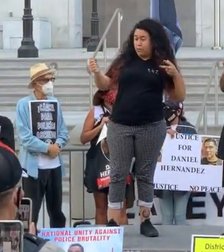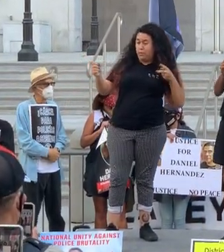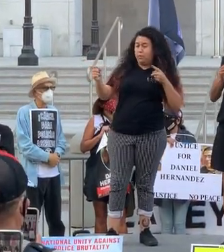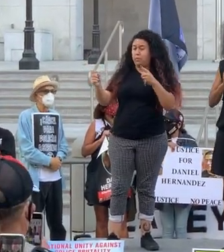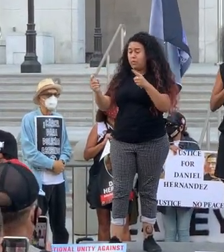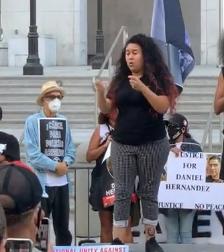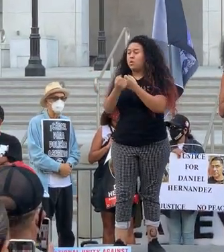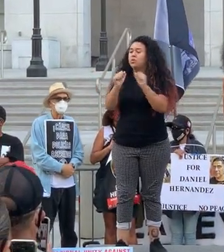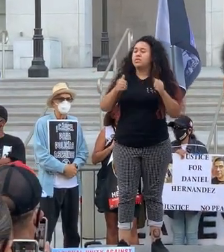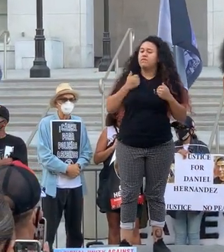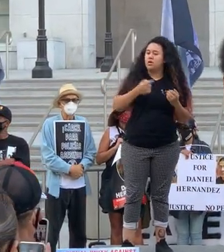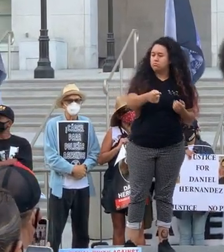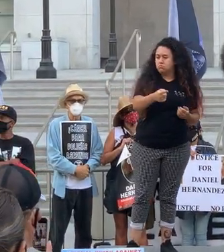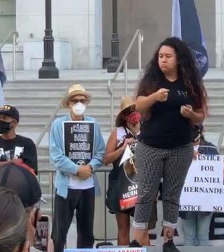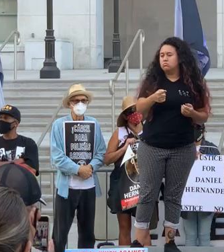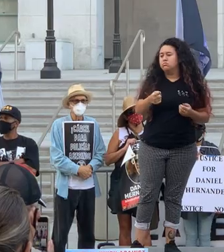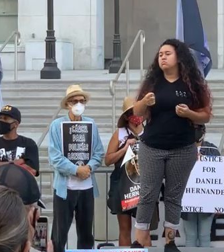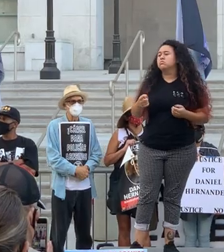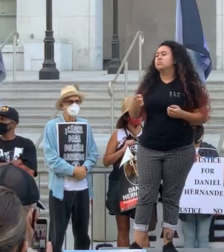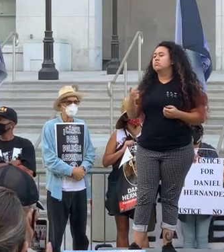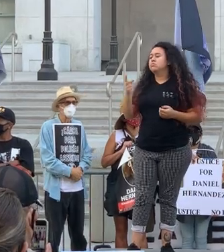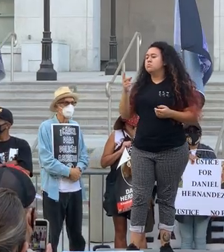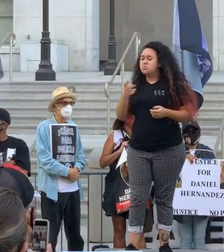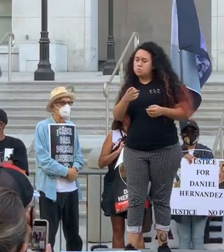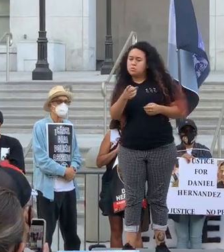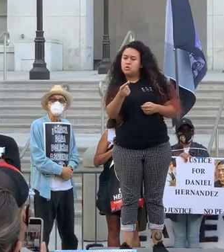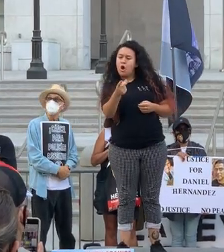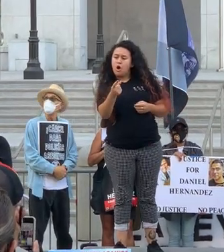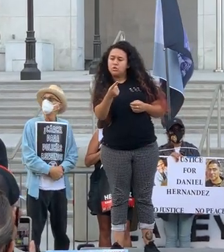And we would save dogs over cats.